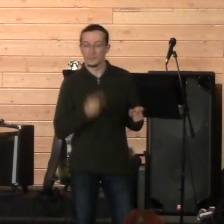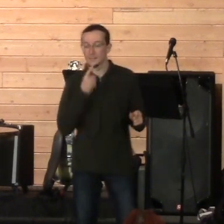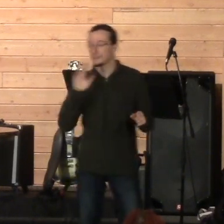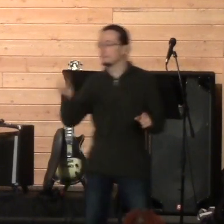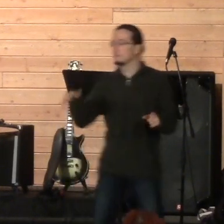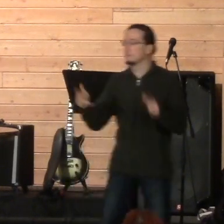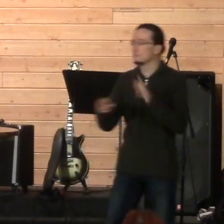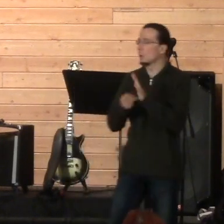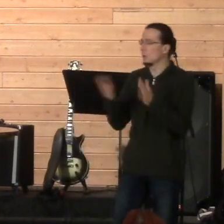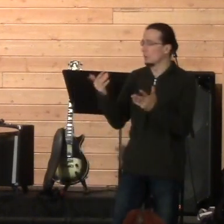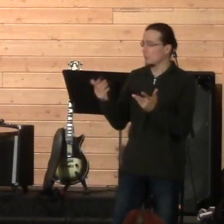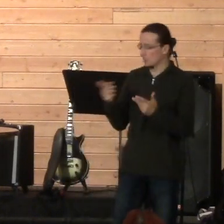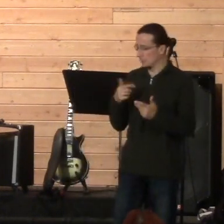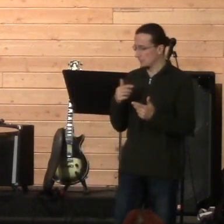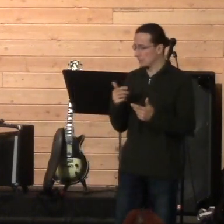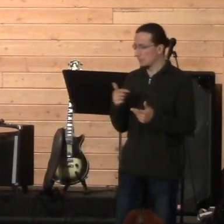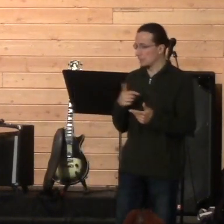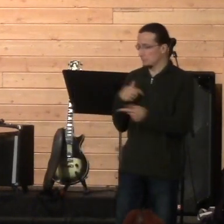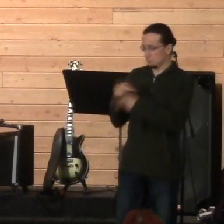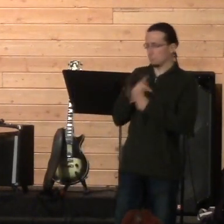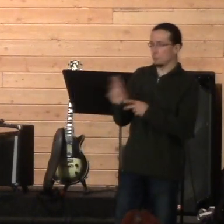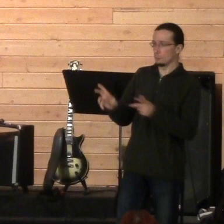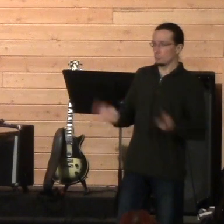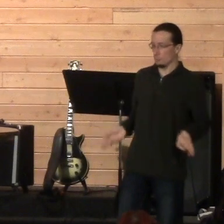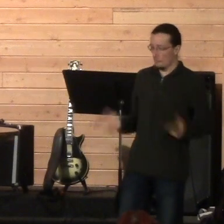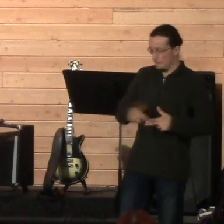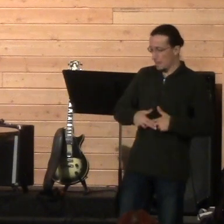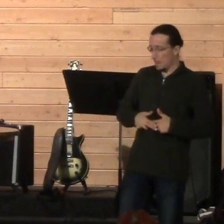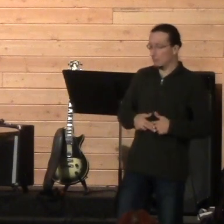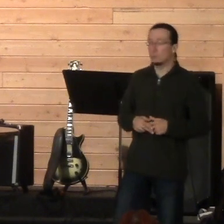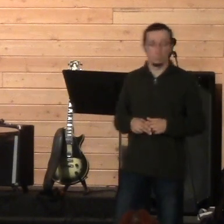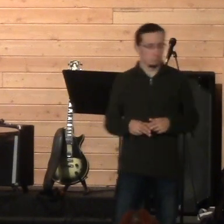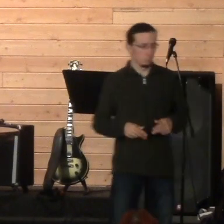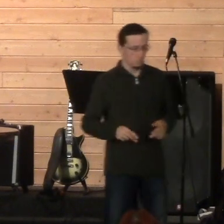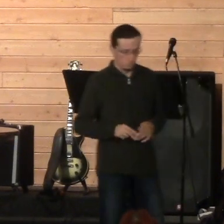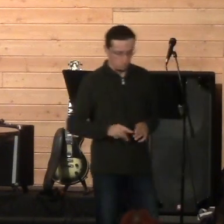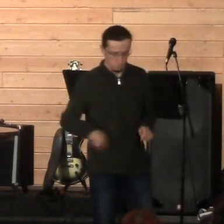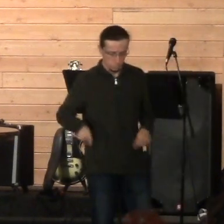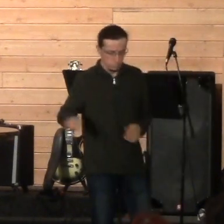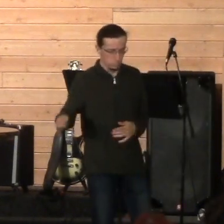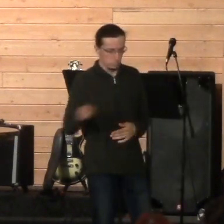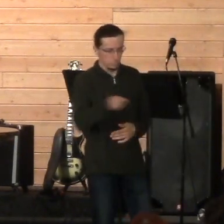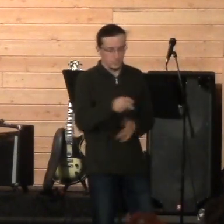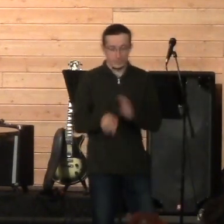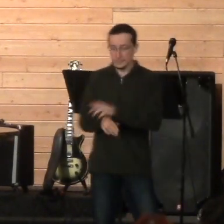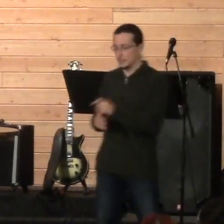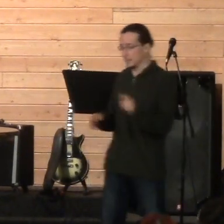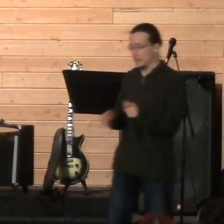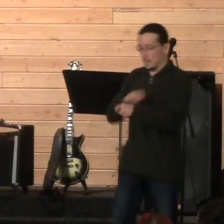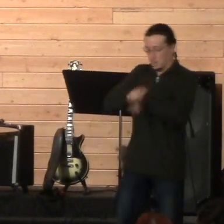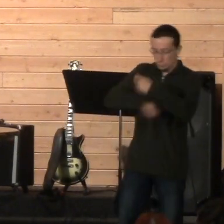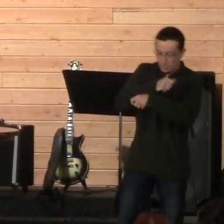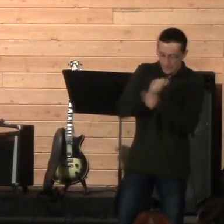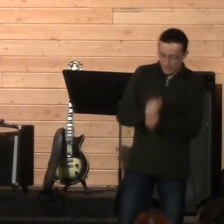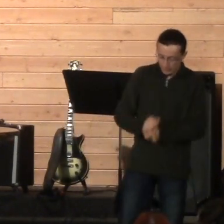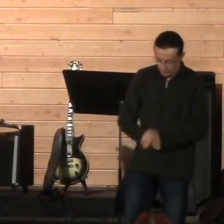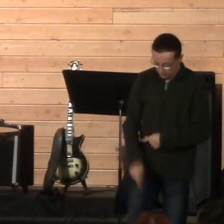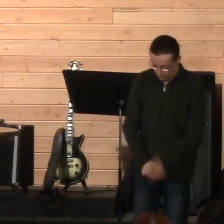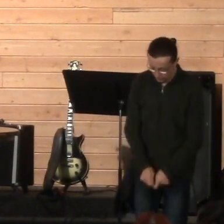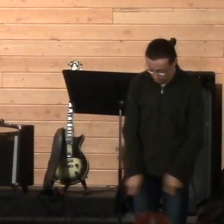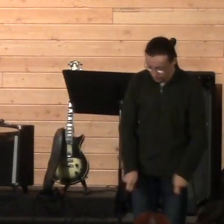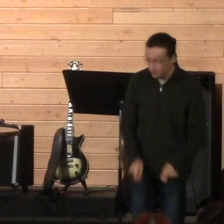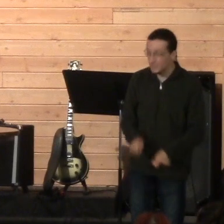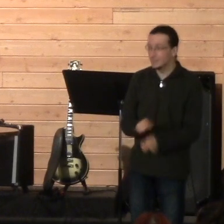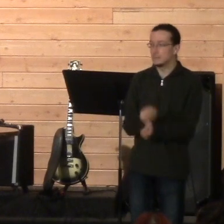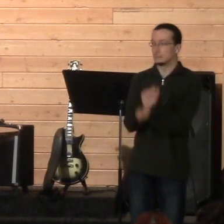hey, Paul, give me your belt. He takes Paul's belt. He wraps his arms and his legs. And he says, the owner of